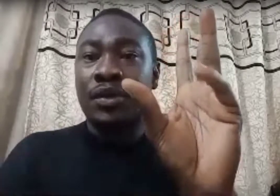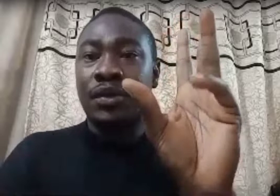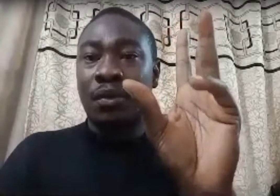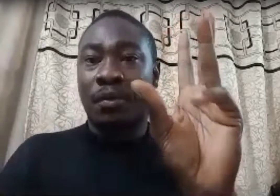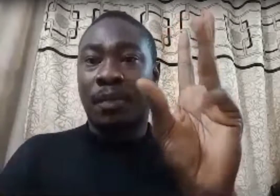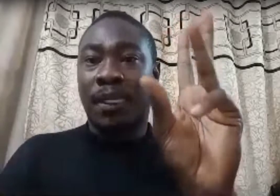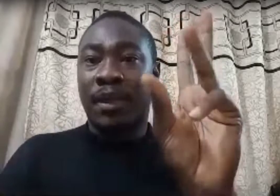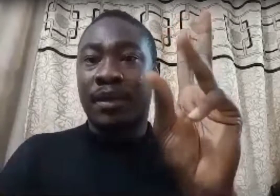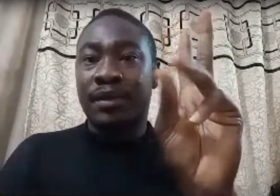70,